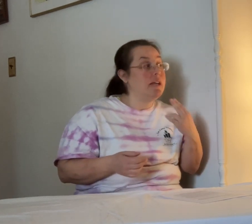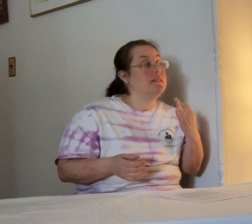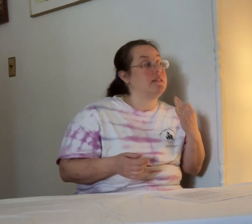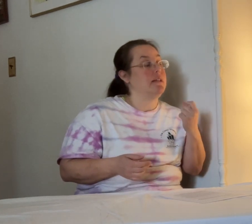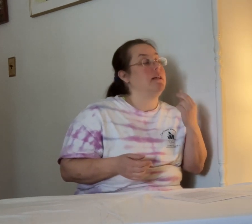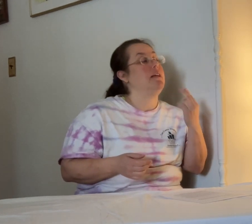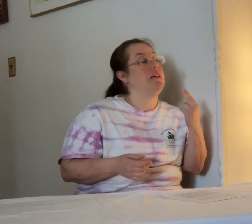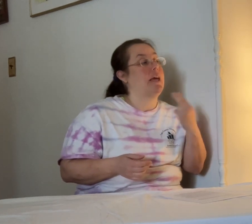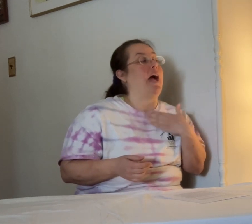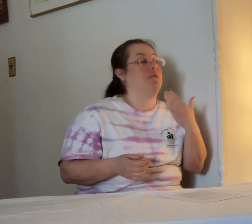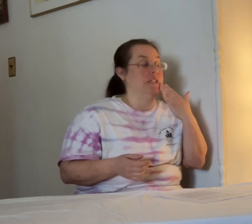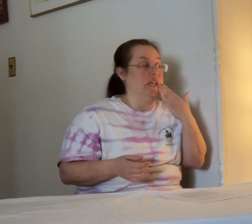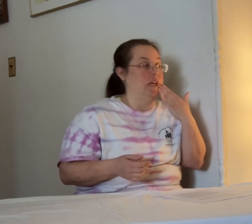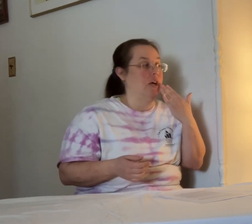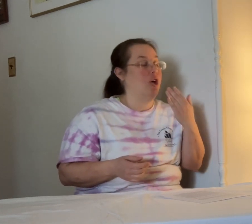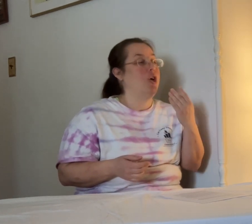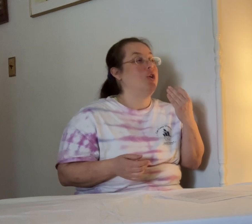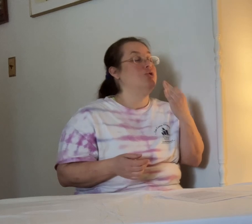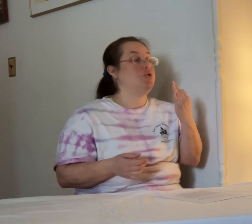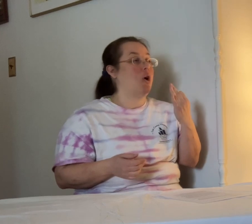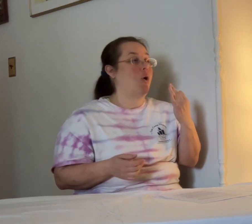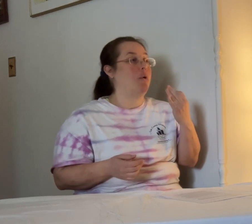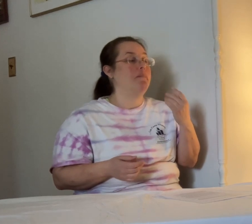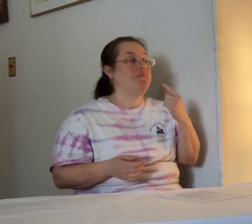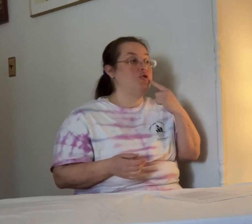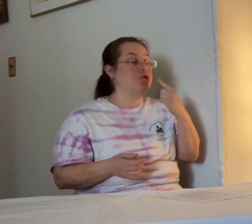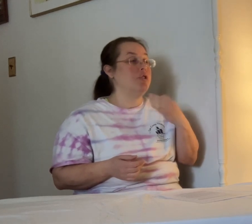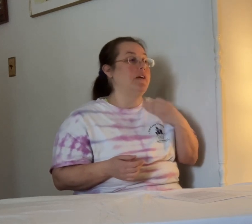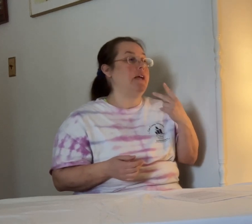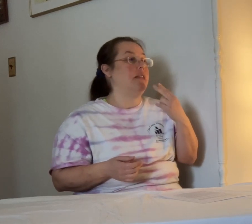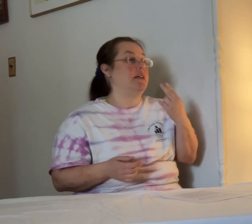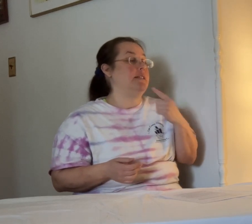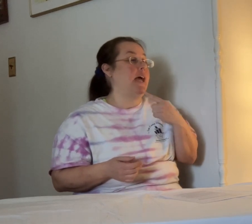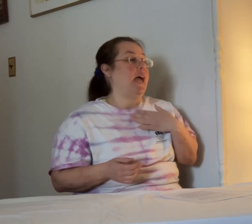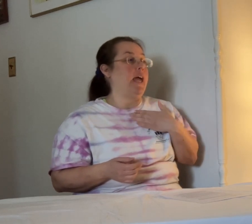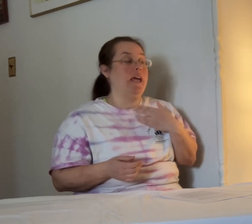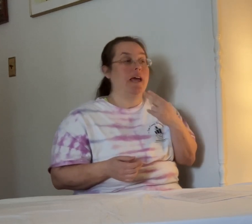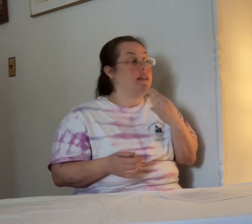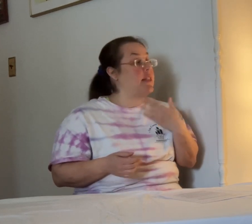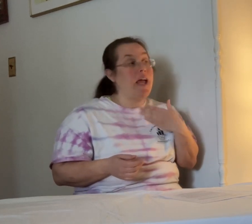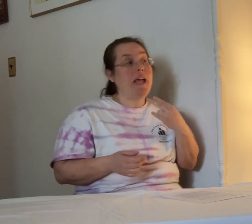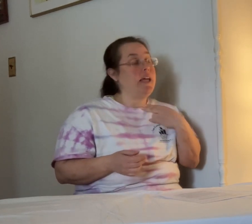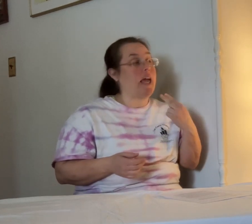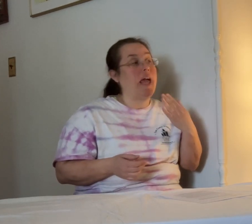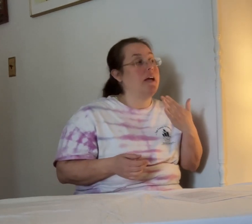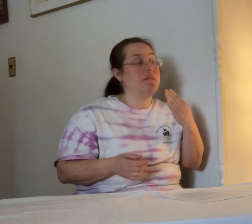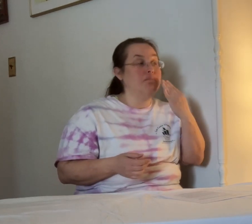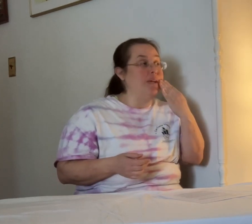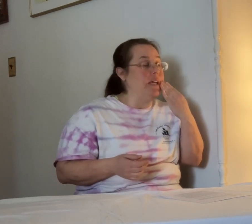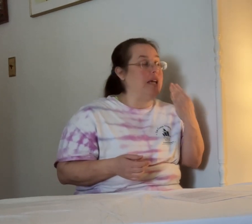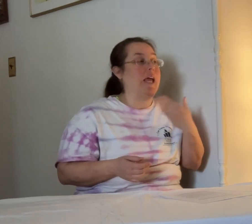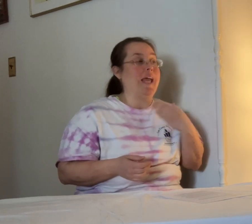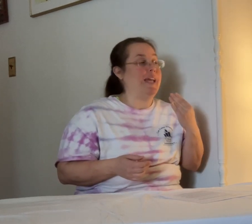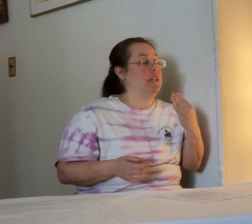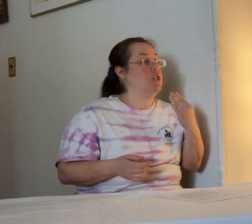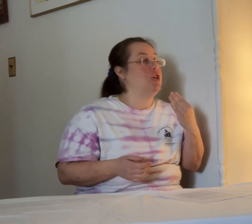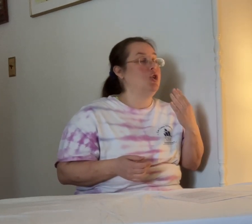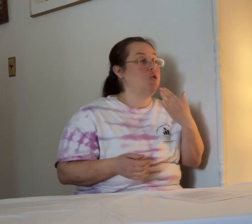this county. So during the day, they can't be in